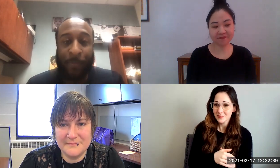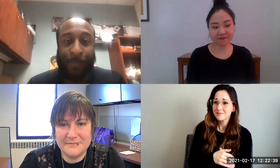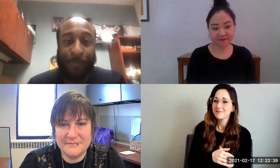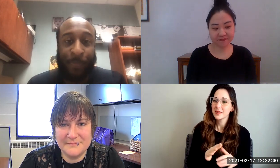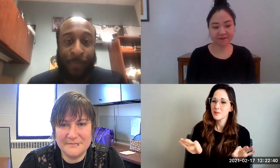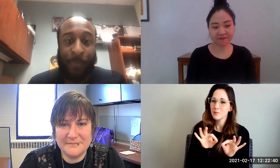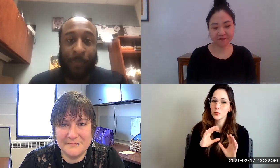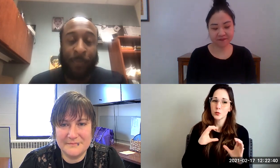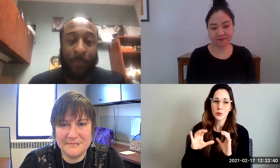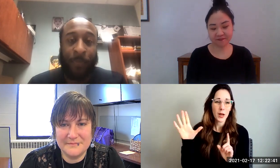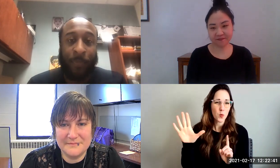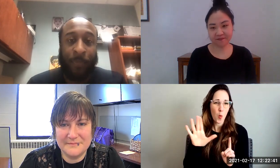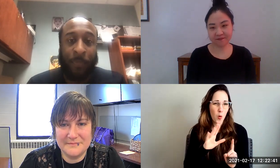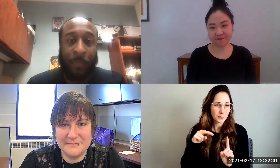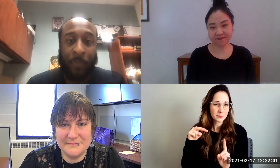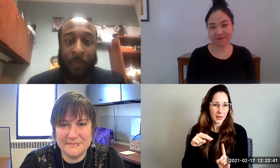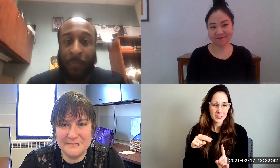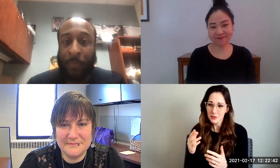communicated.